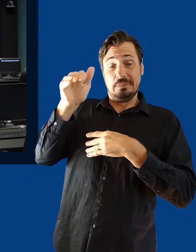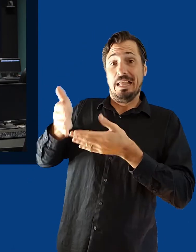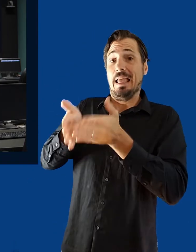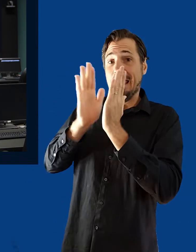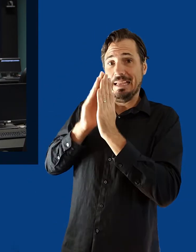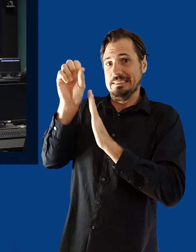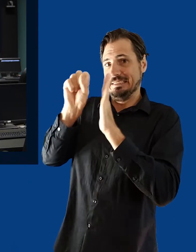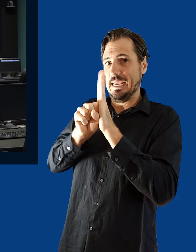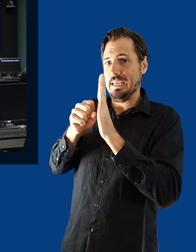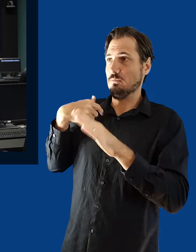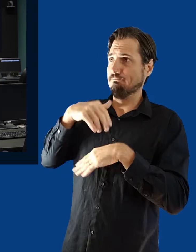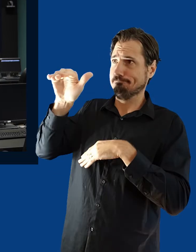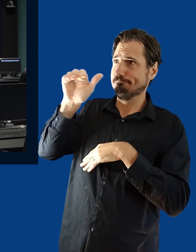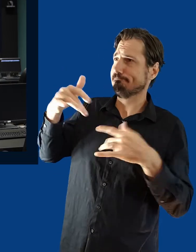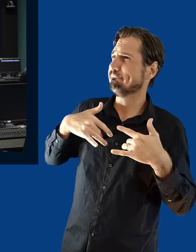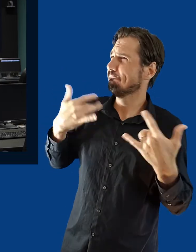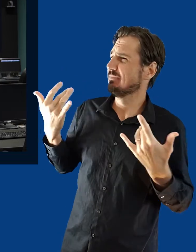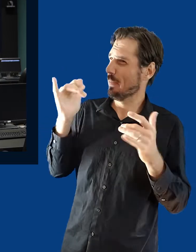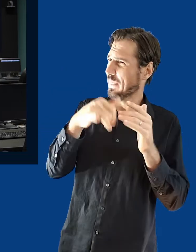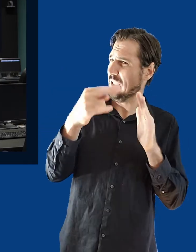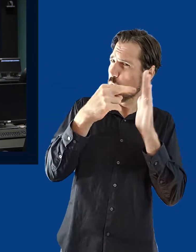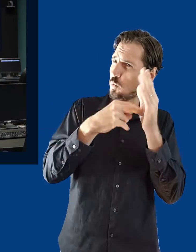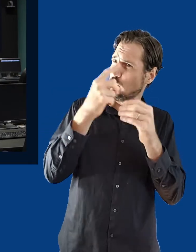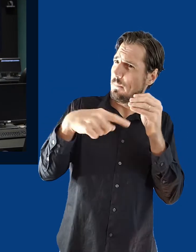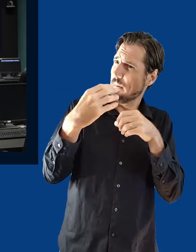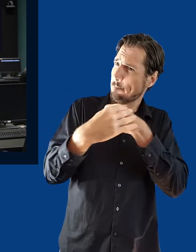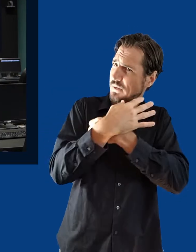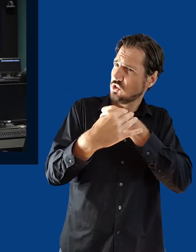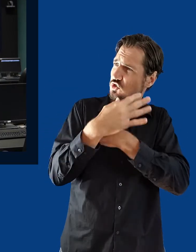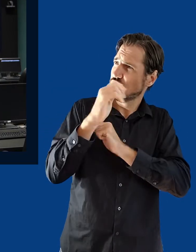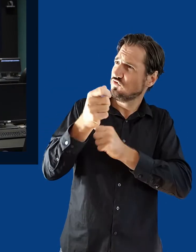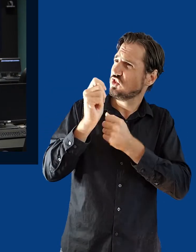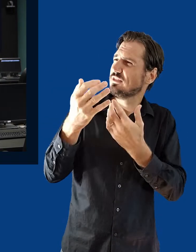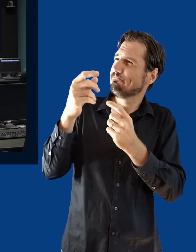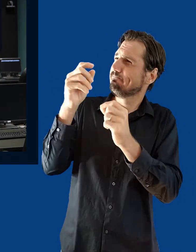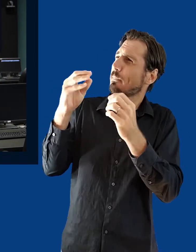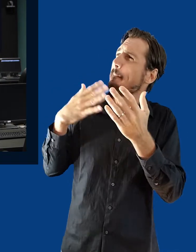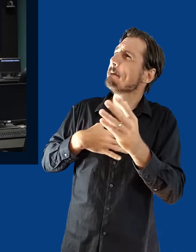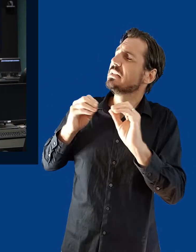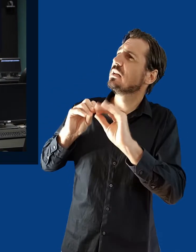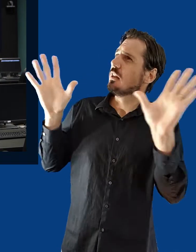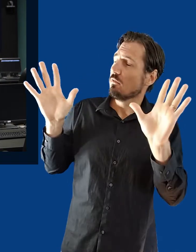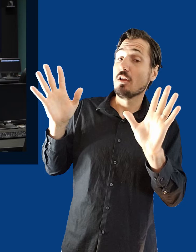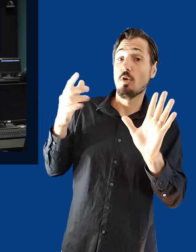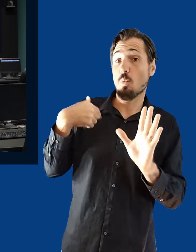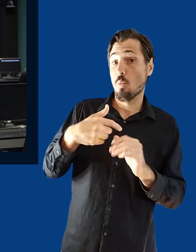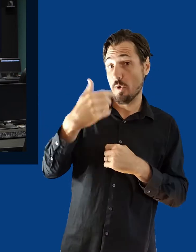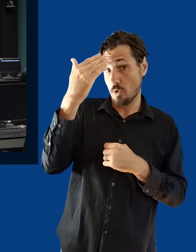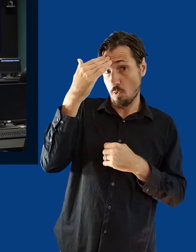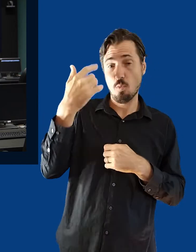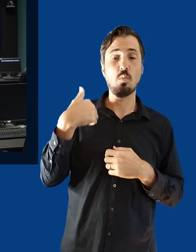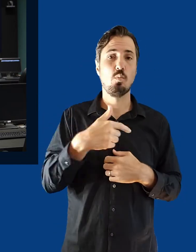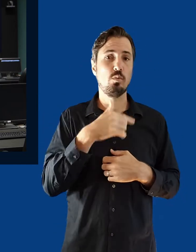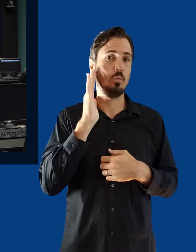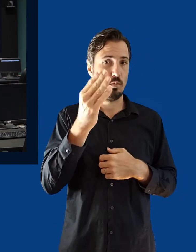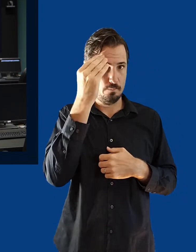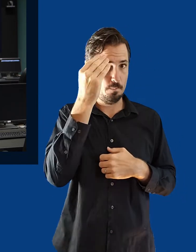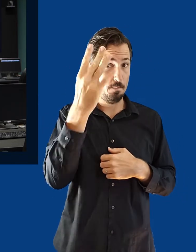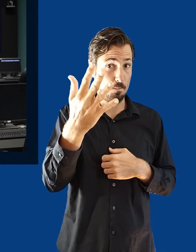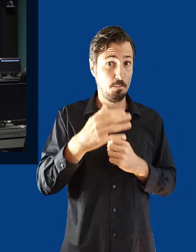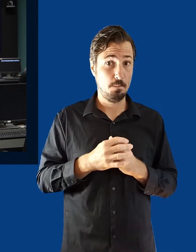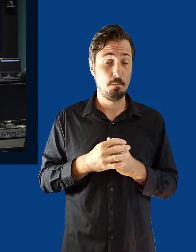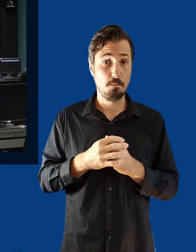governor's directives related to these items. We know there are still many questions on the details of this new proclamation,